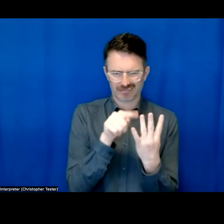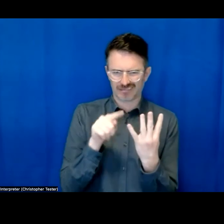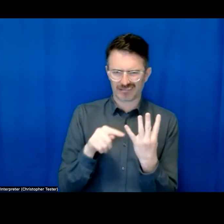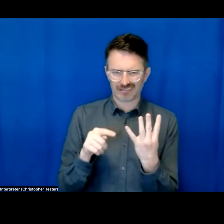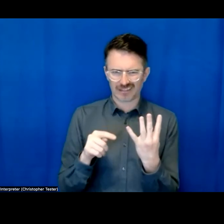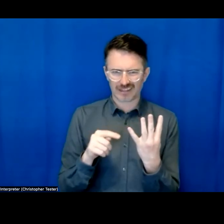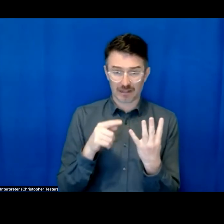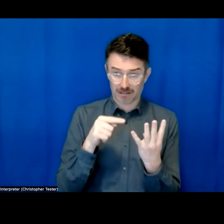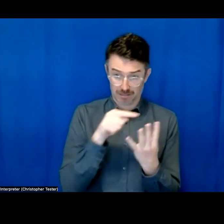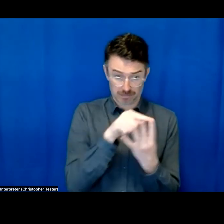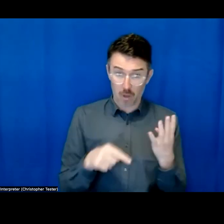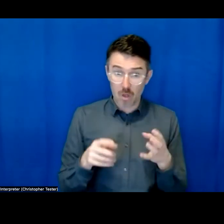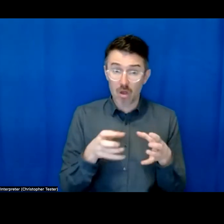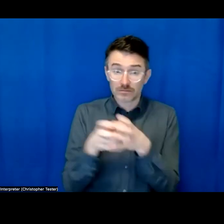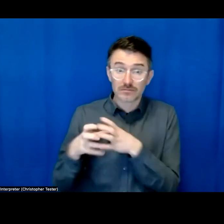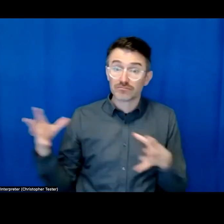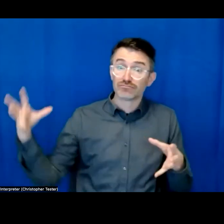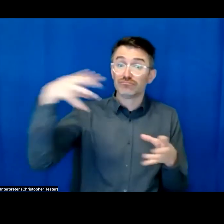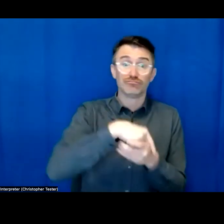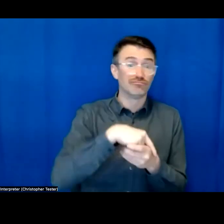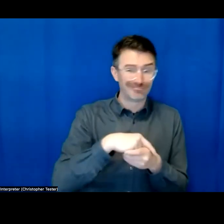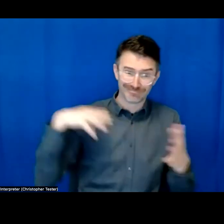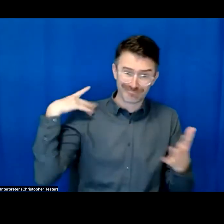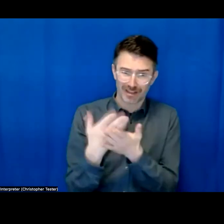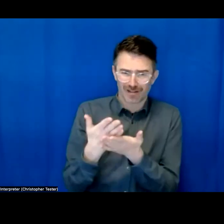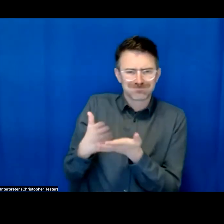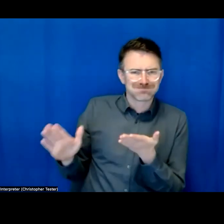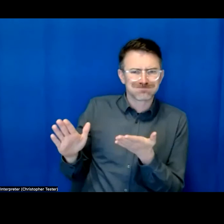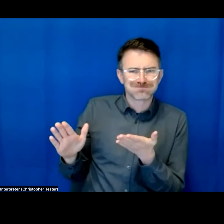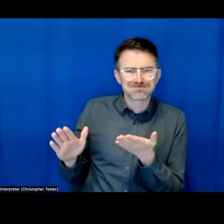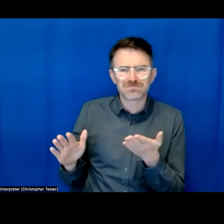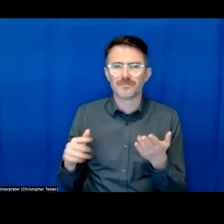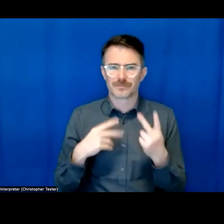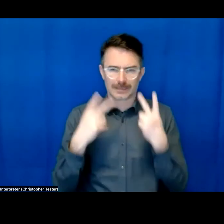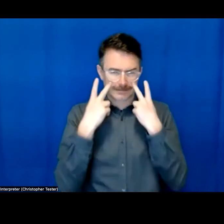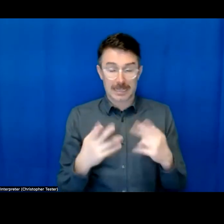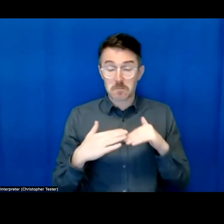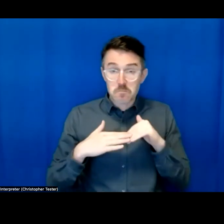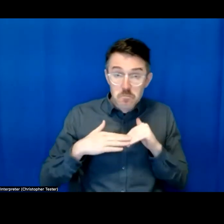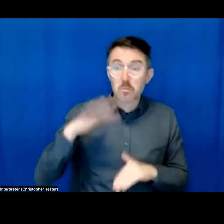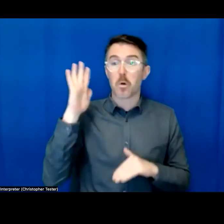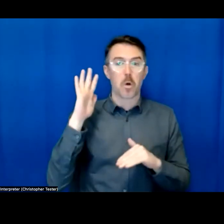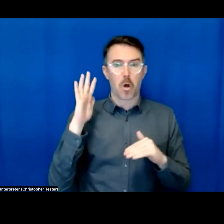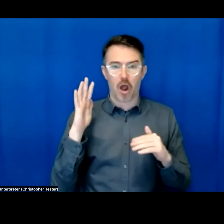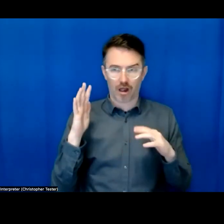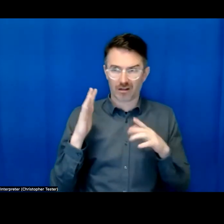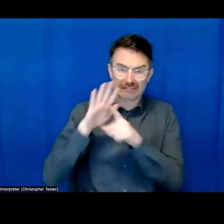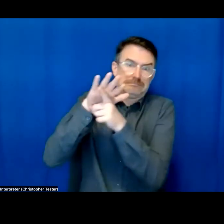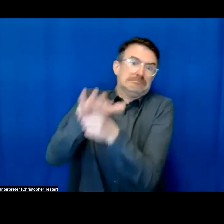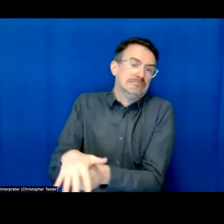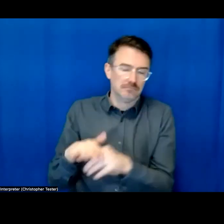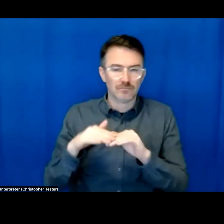further exacerbated in a compounded and intersectional forms, which are not the part of discussion in the